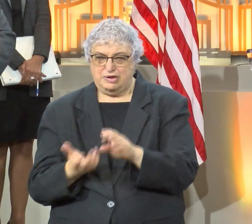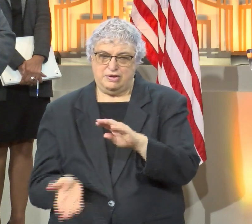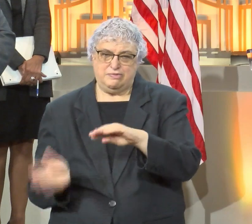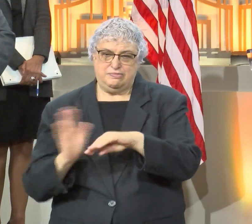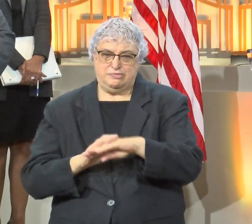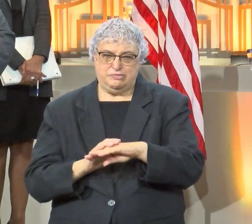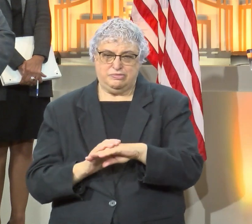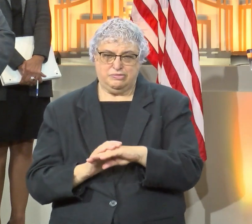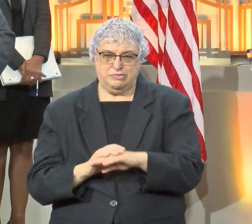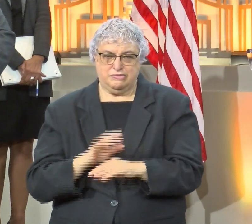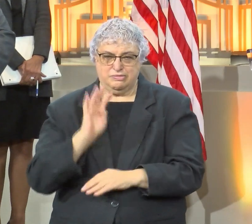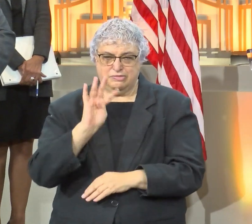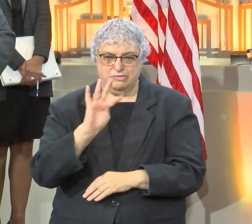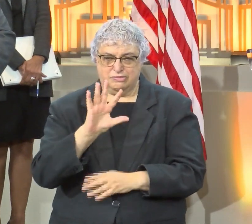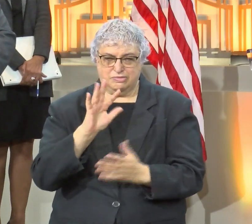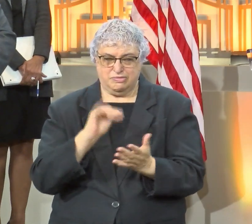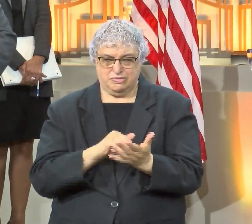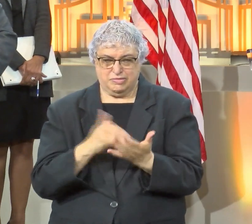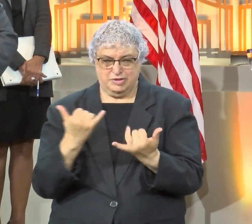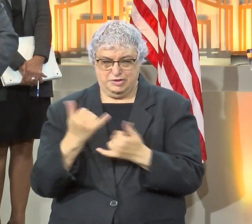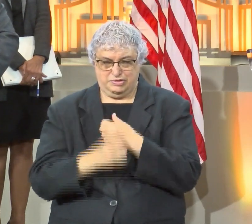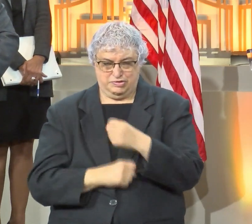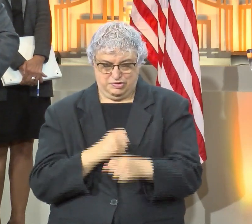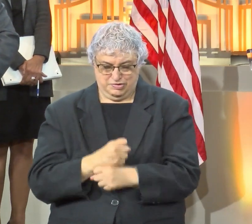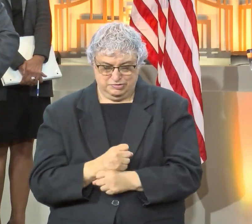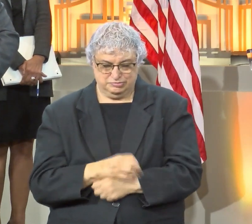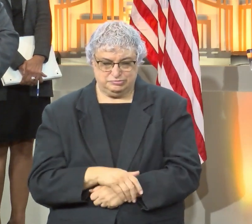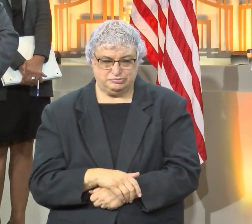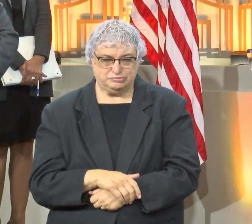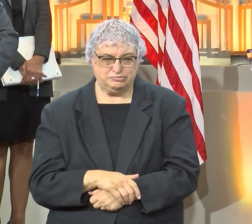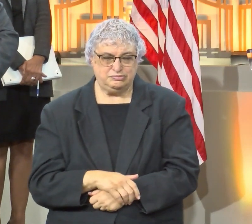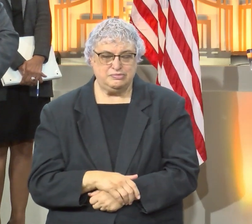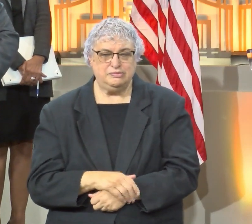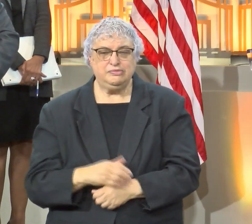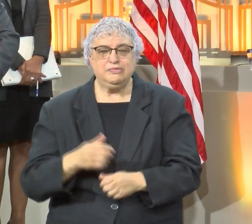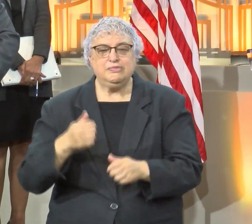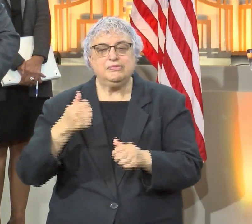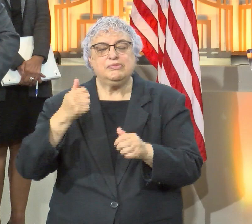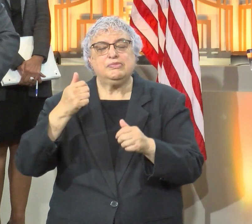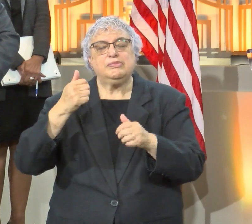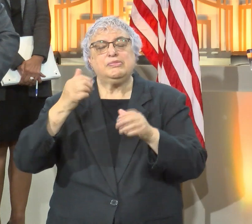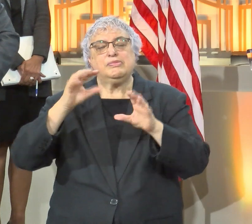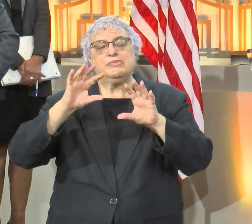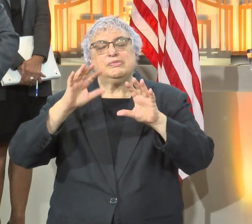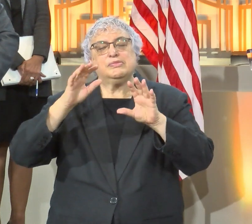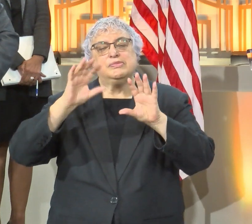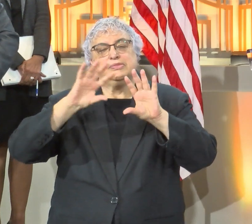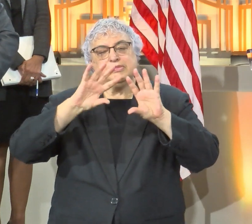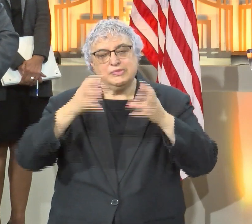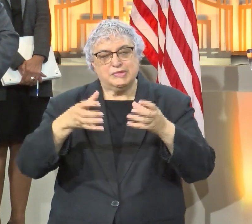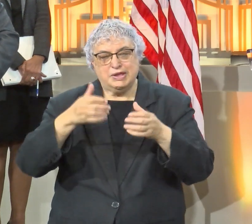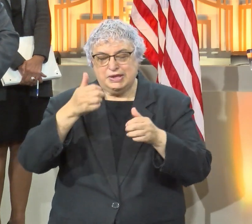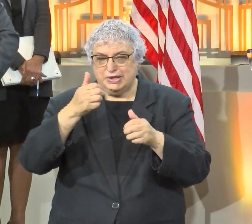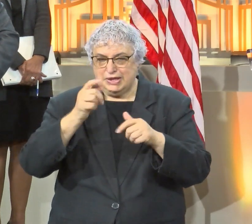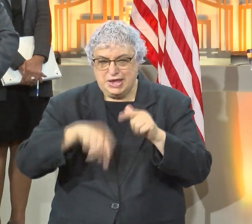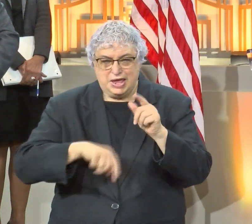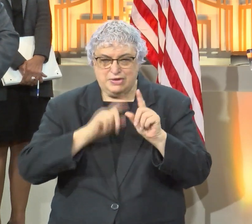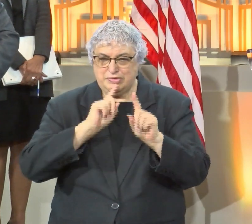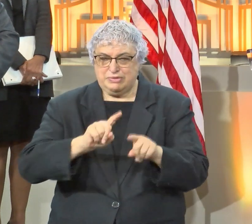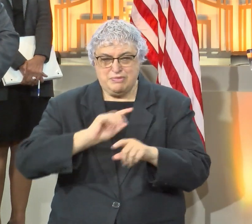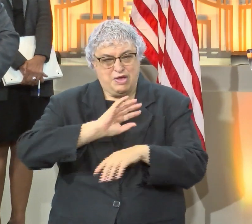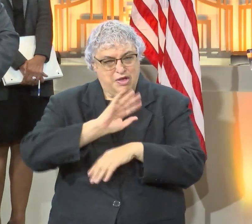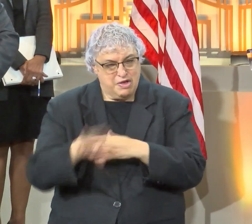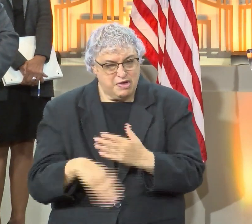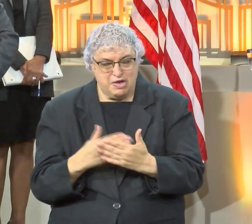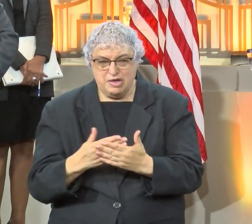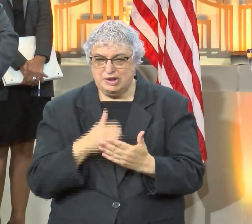to be 45,000 this year. And so each team is unable to respond to all of these